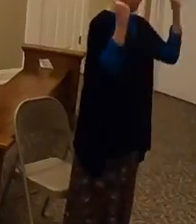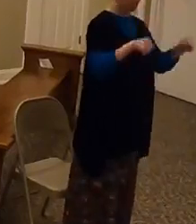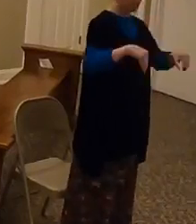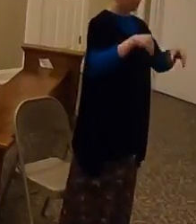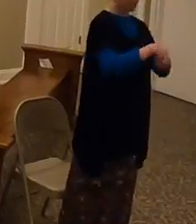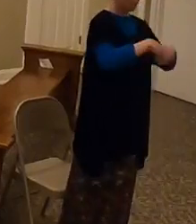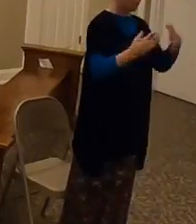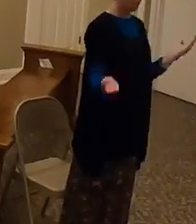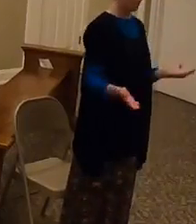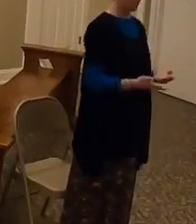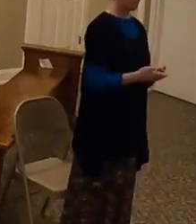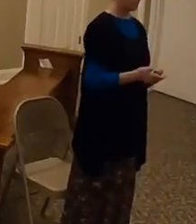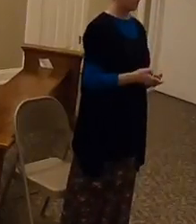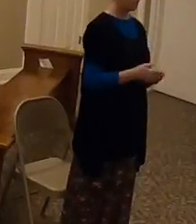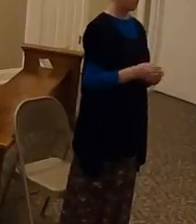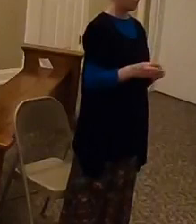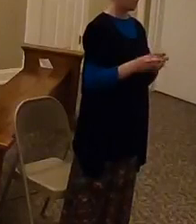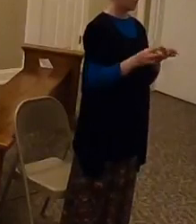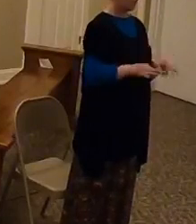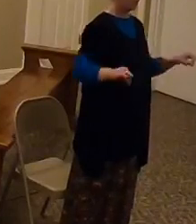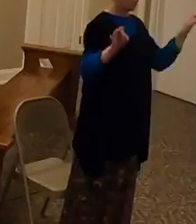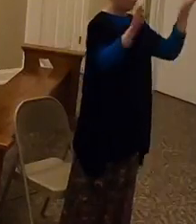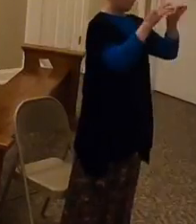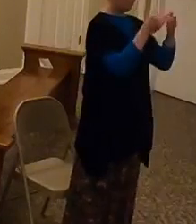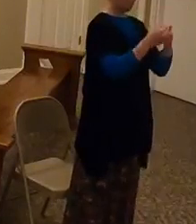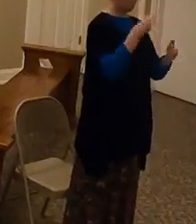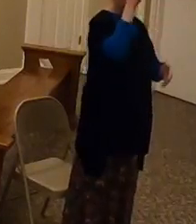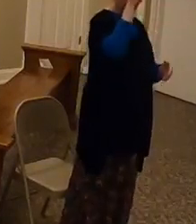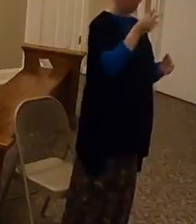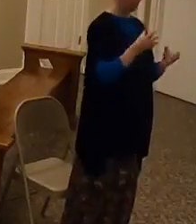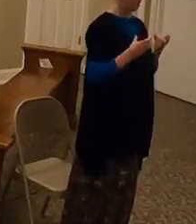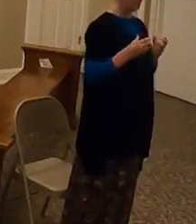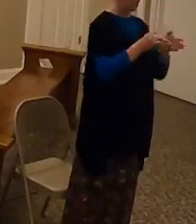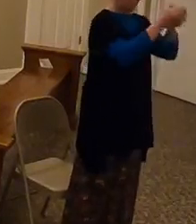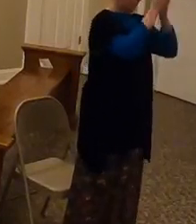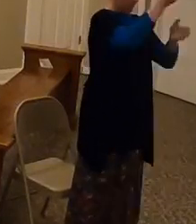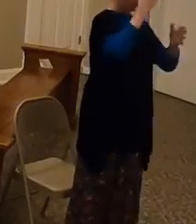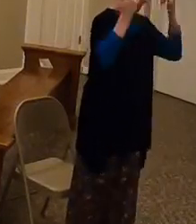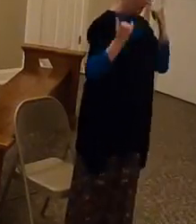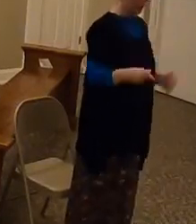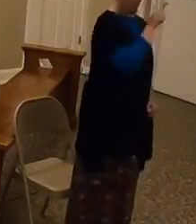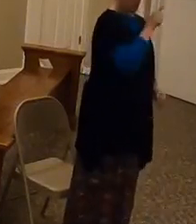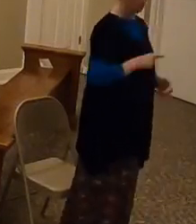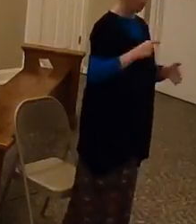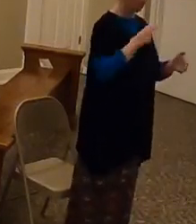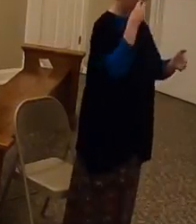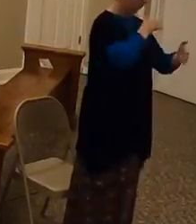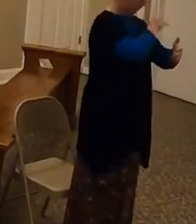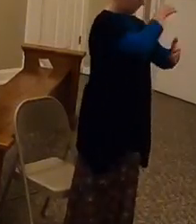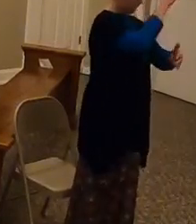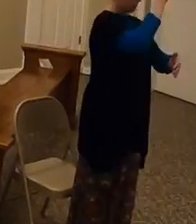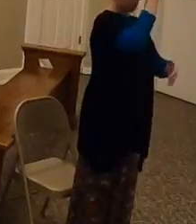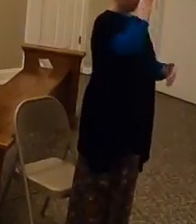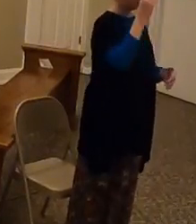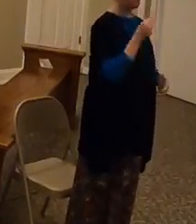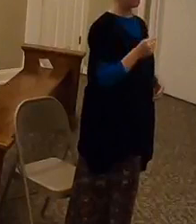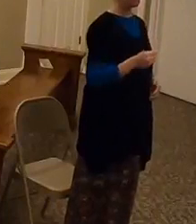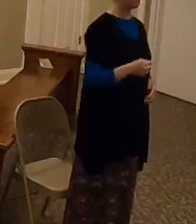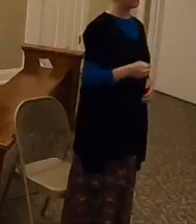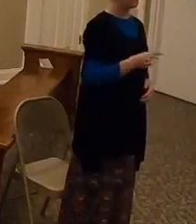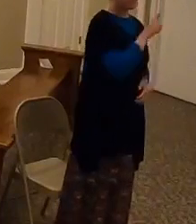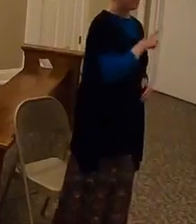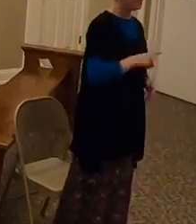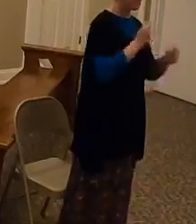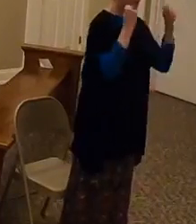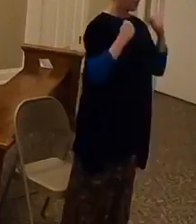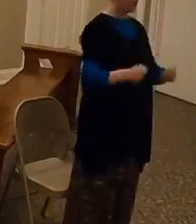here. Amen. For the most part, before He preached that. So I want us just to ask God right now, Lord, search me, oh God.